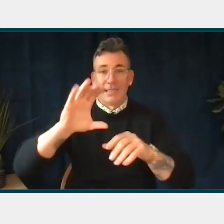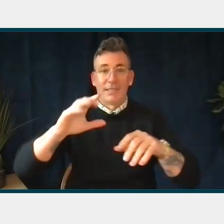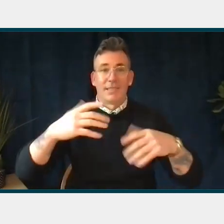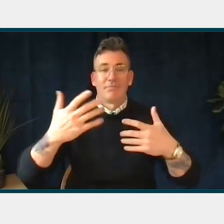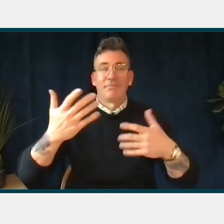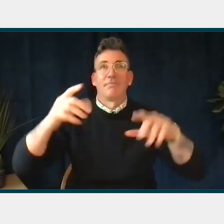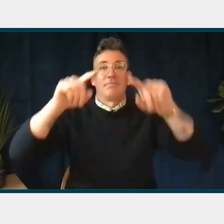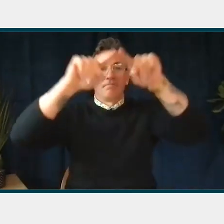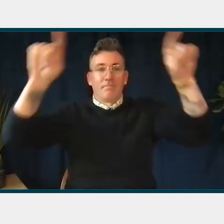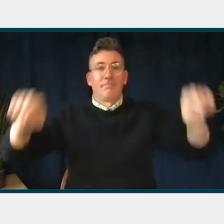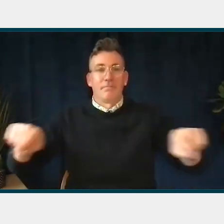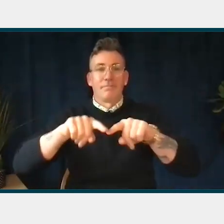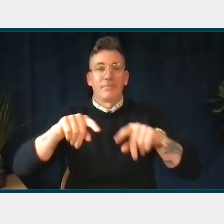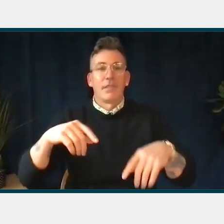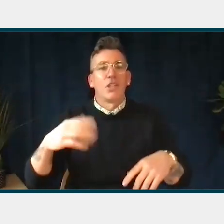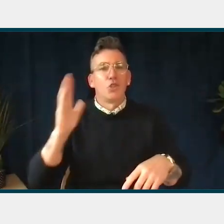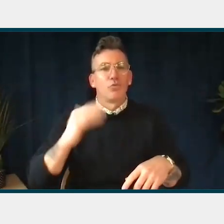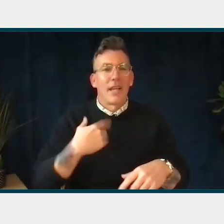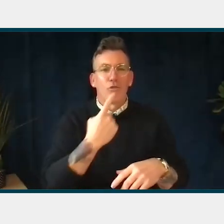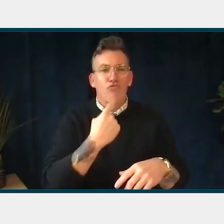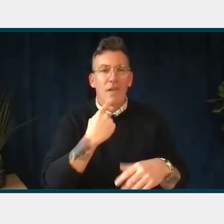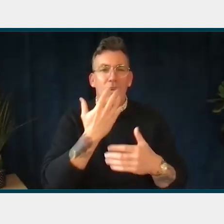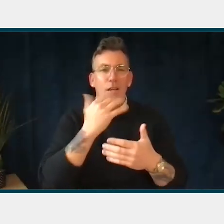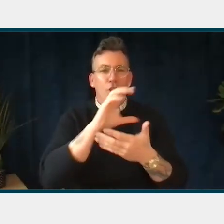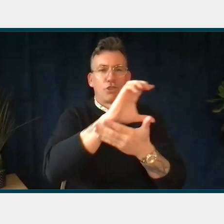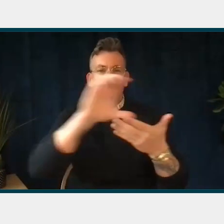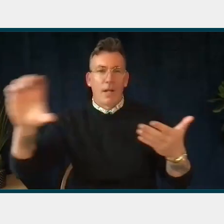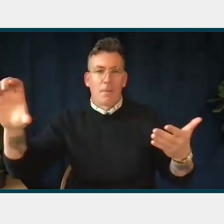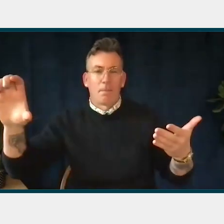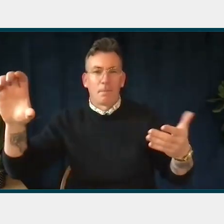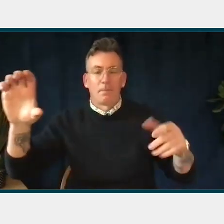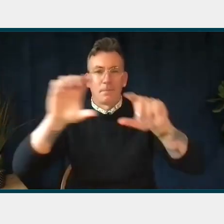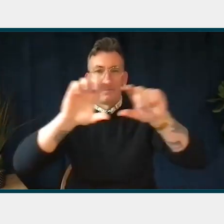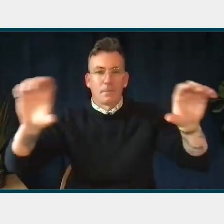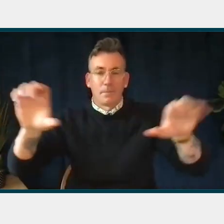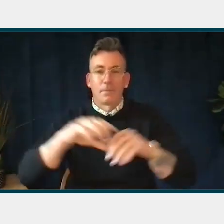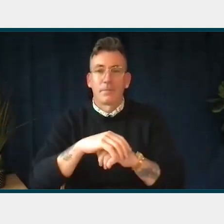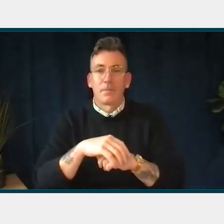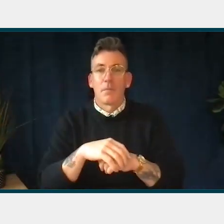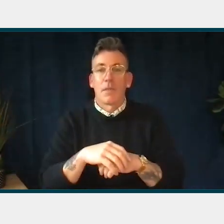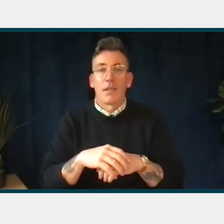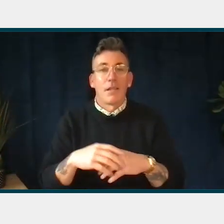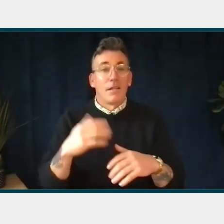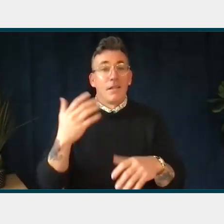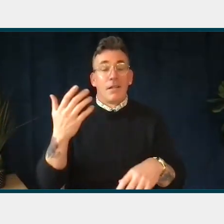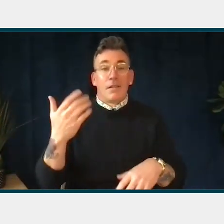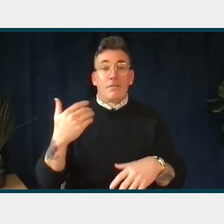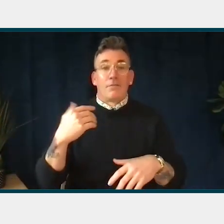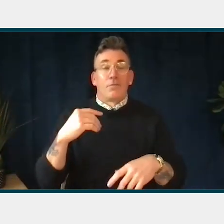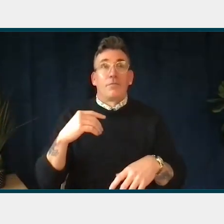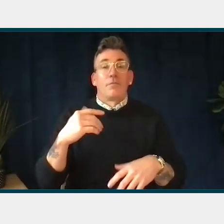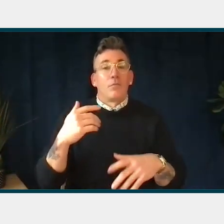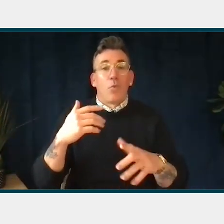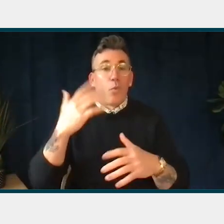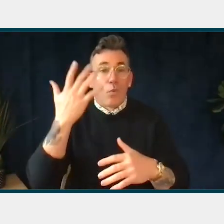about that old window design of Mozzeria in DC, right? There used to have this red color strip right through